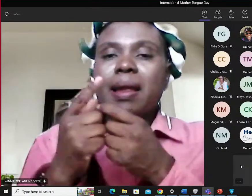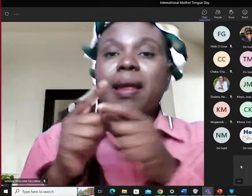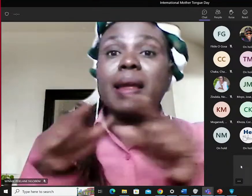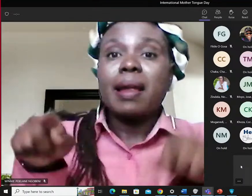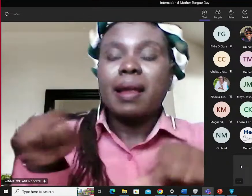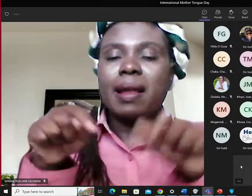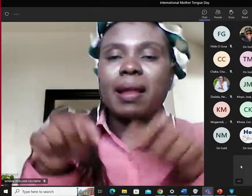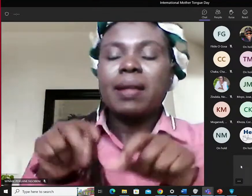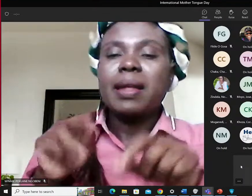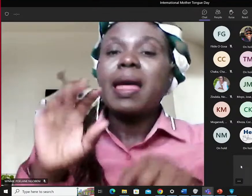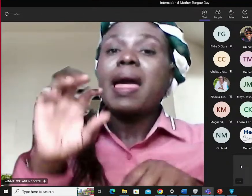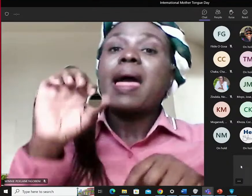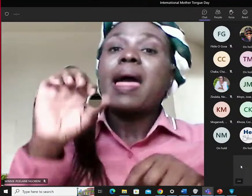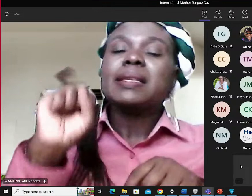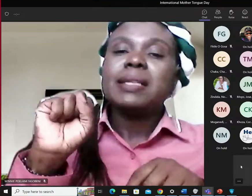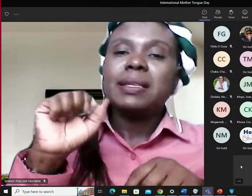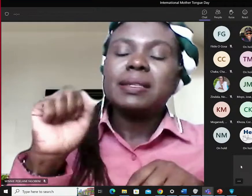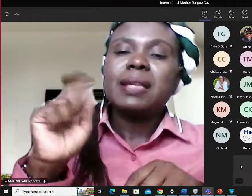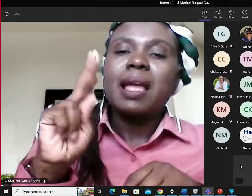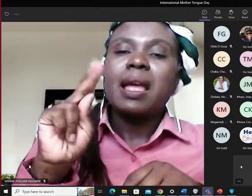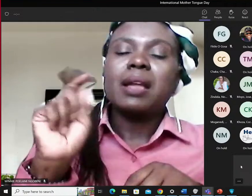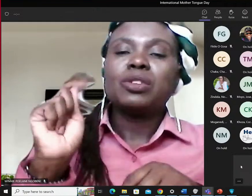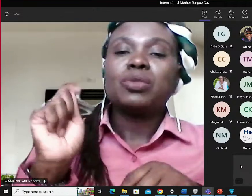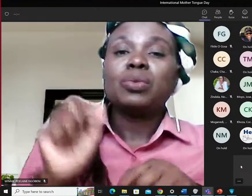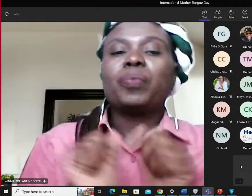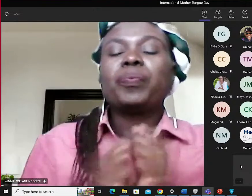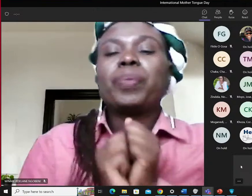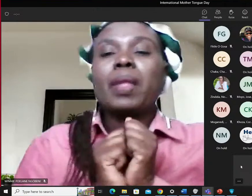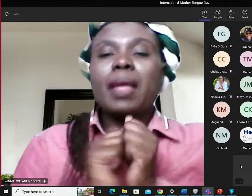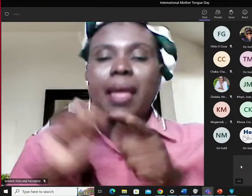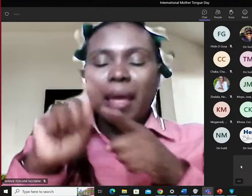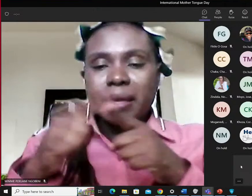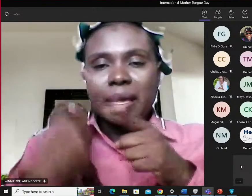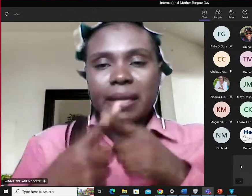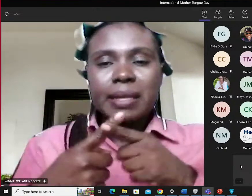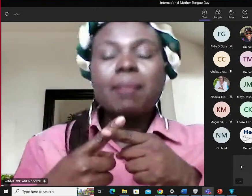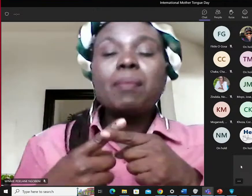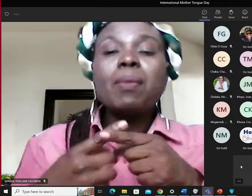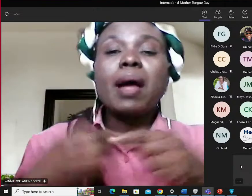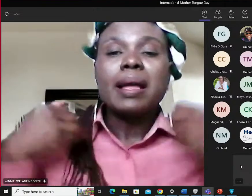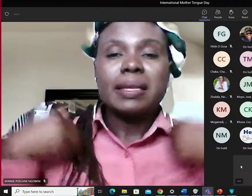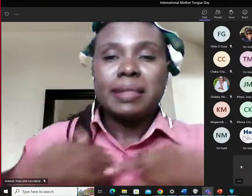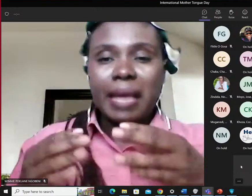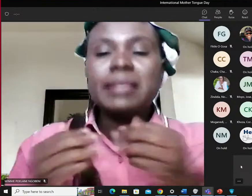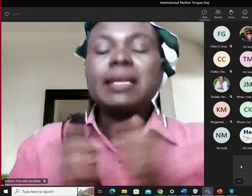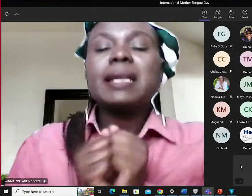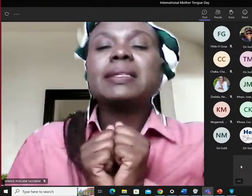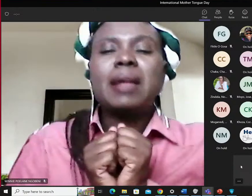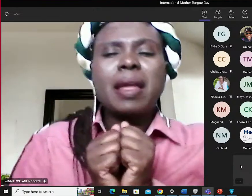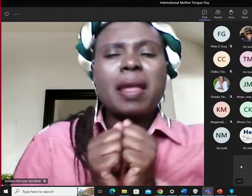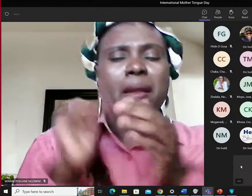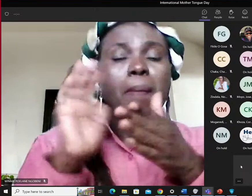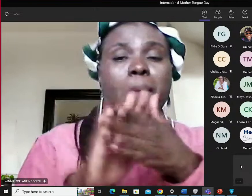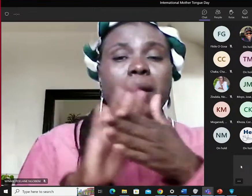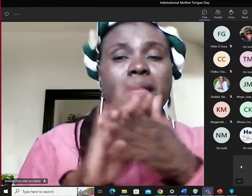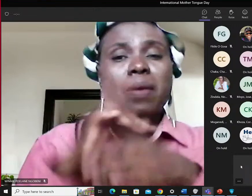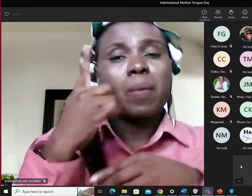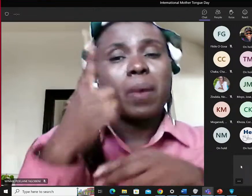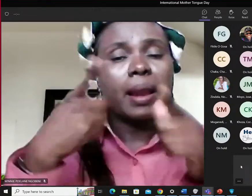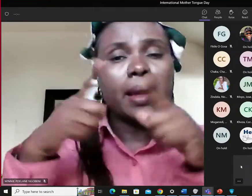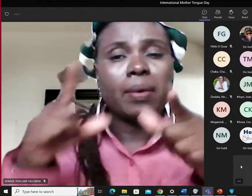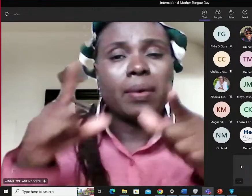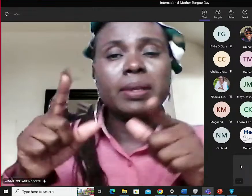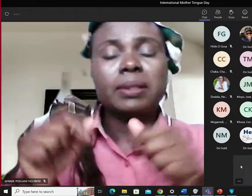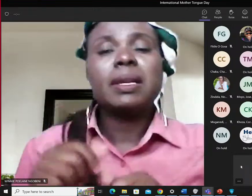CHS as the examples of colleges that have started teaching modules in more than one language. There is a